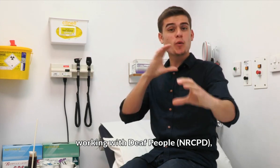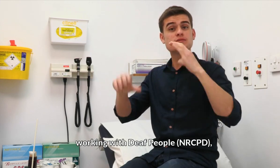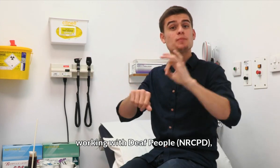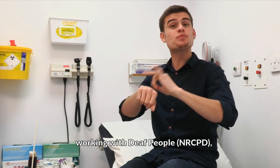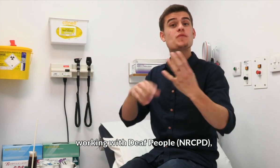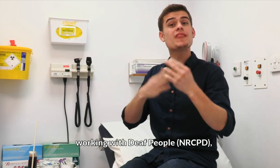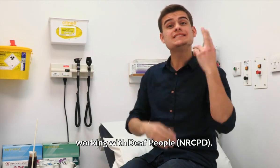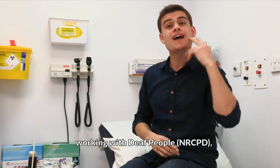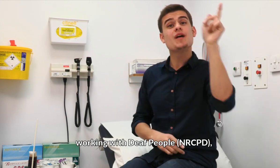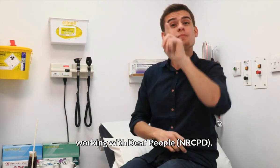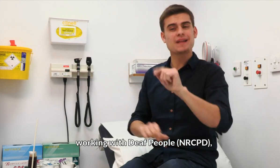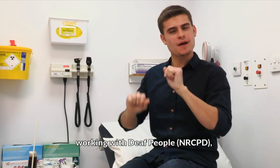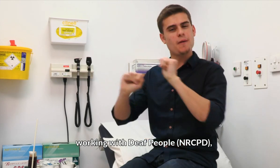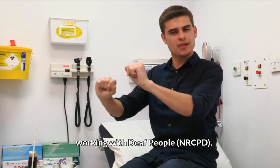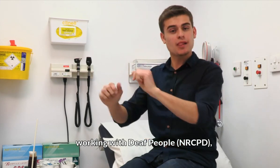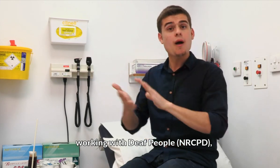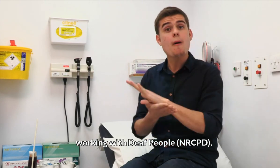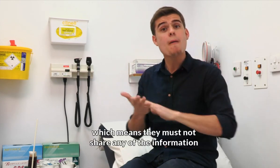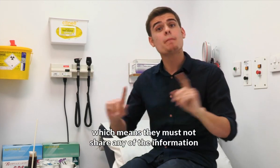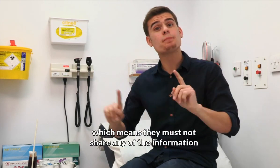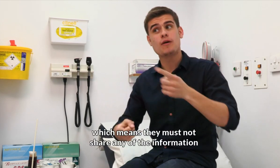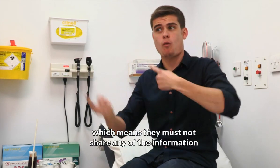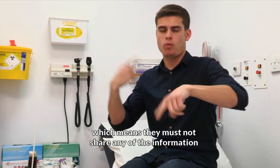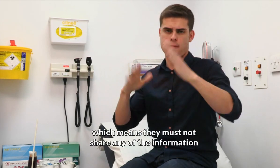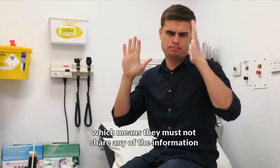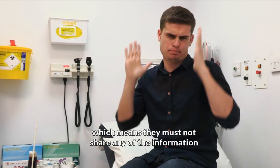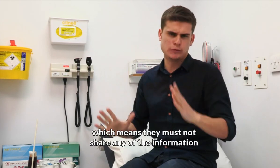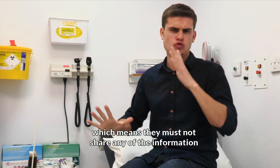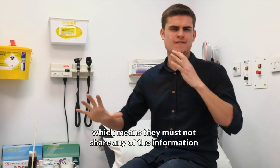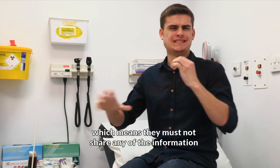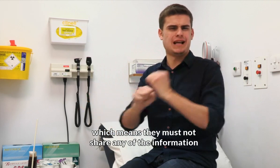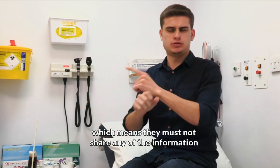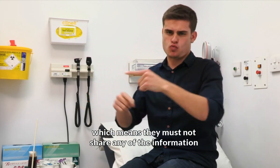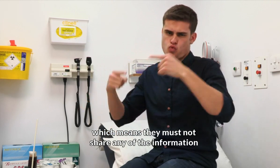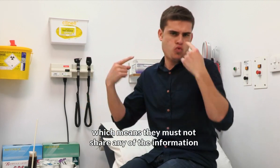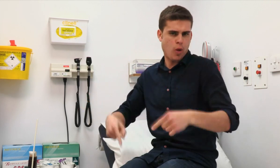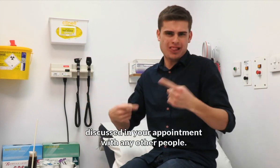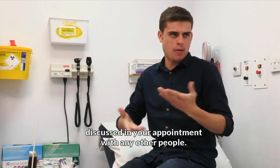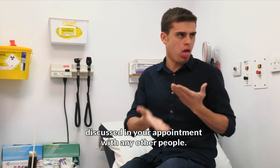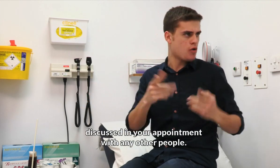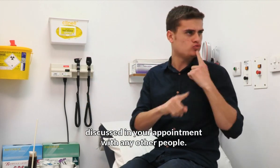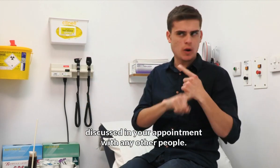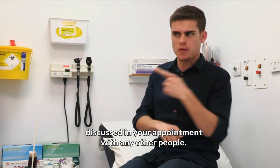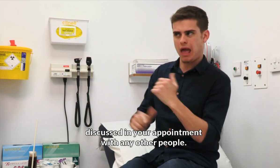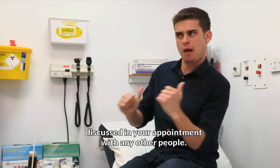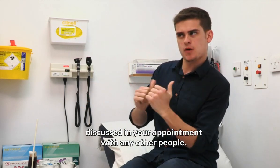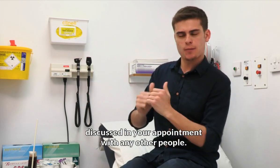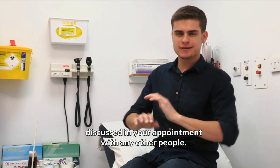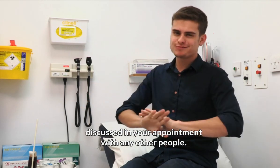the NRCPD, which means they must not share any of the information discussed in your appointment with any